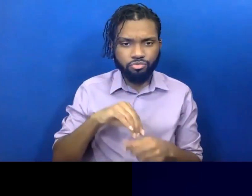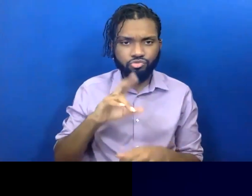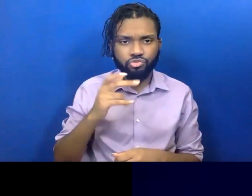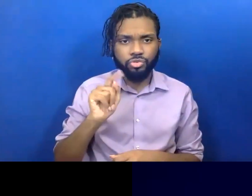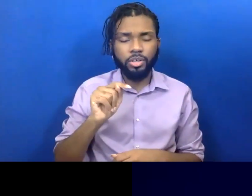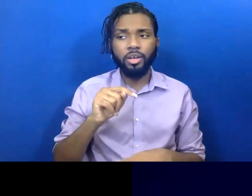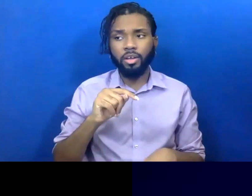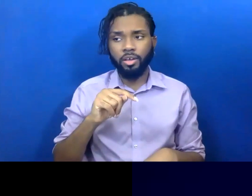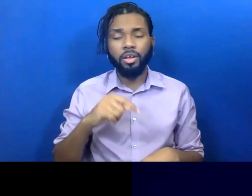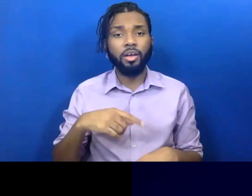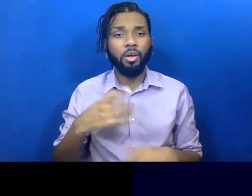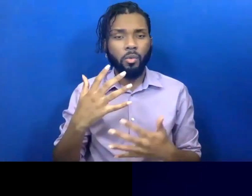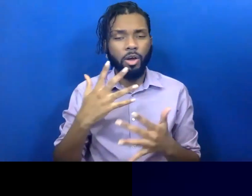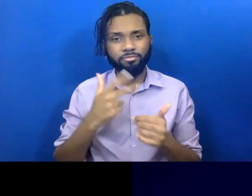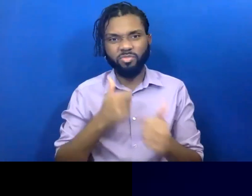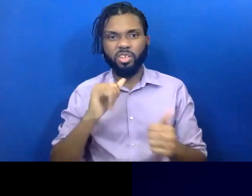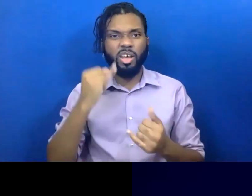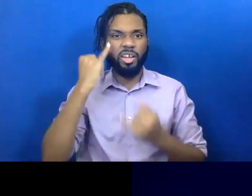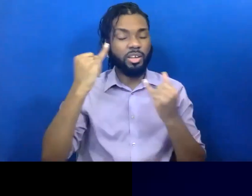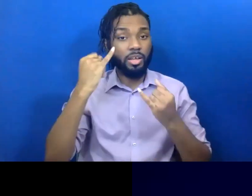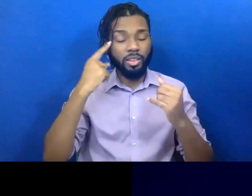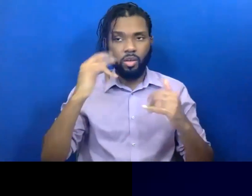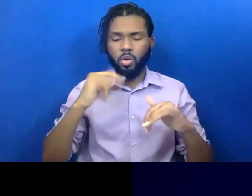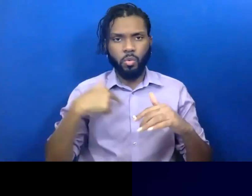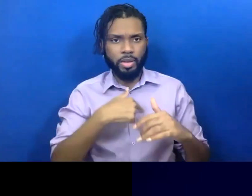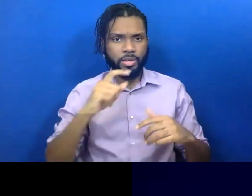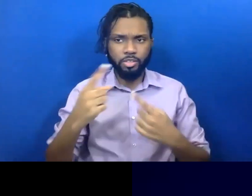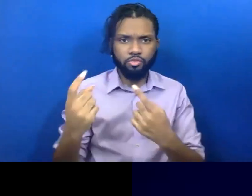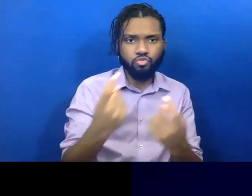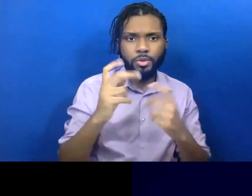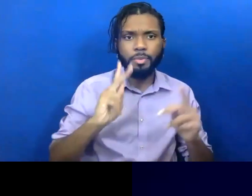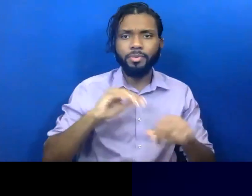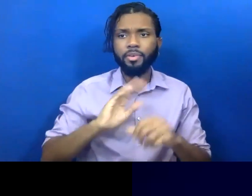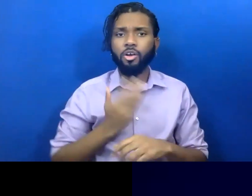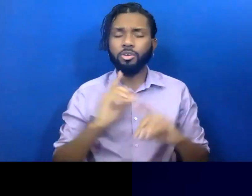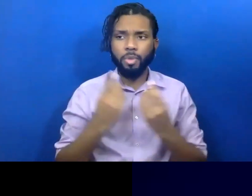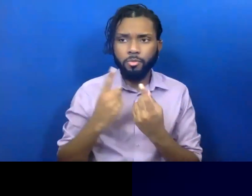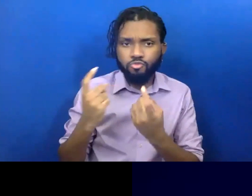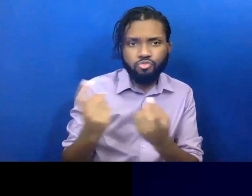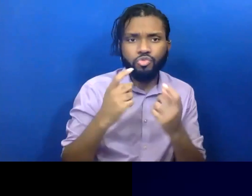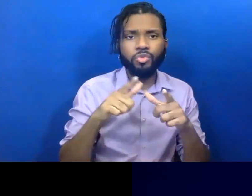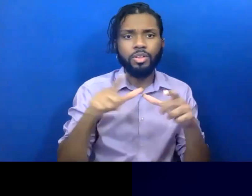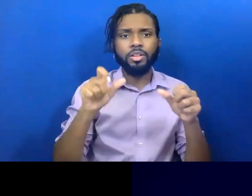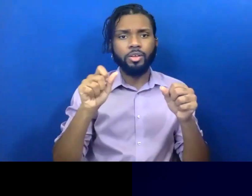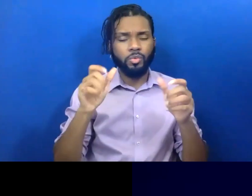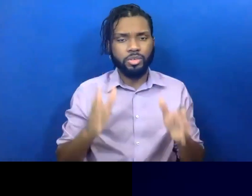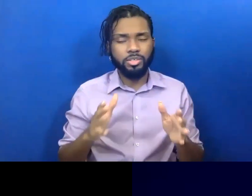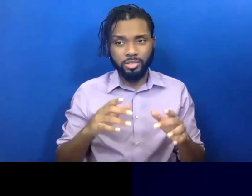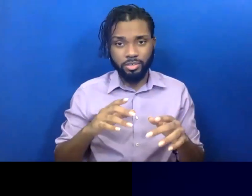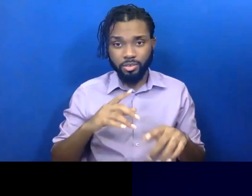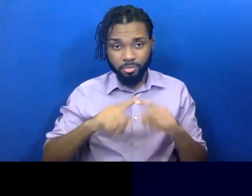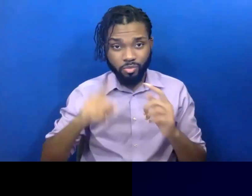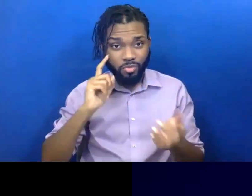from this idea that the reality is, we need to recruit people to our department or recruit to linguists, and realizing that people of color are doing language all